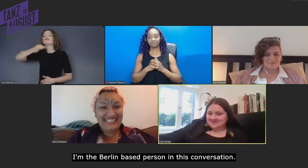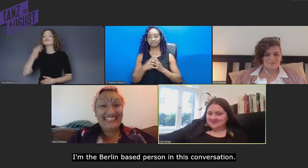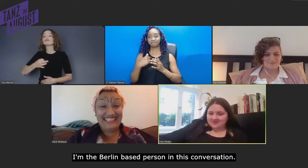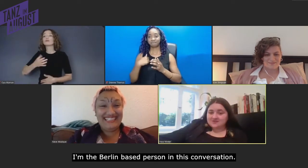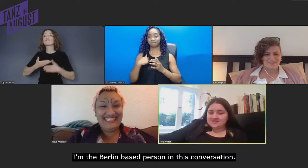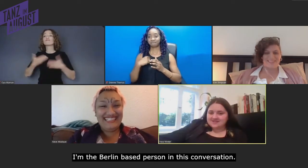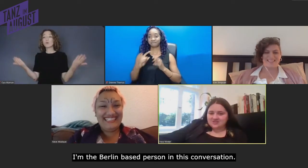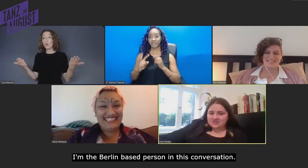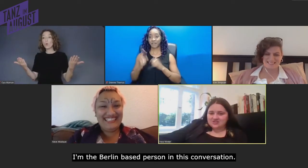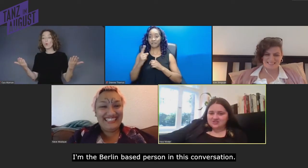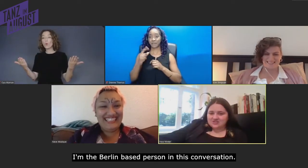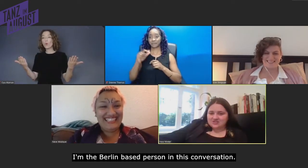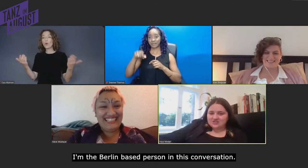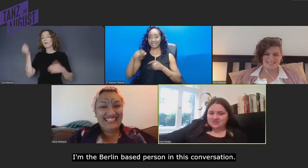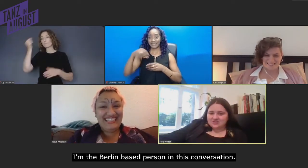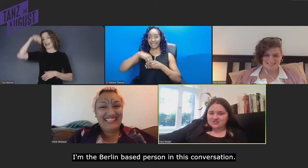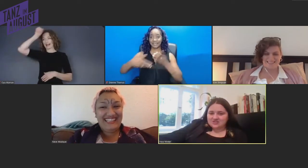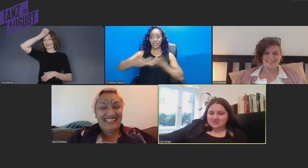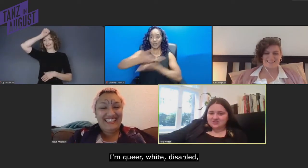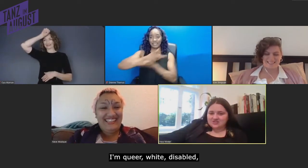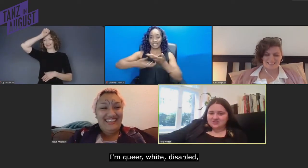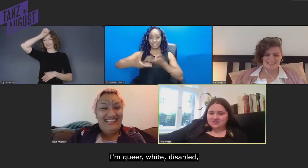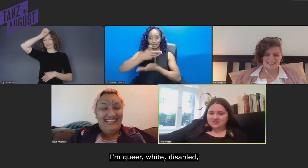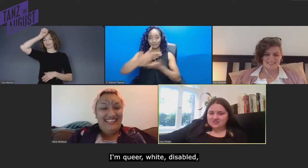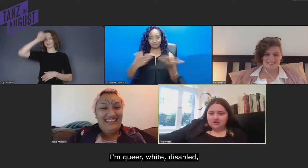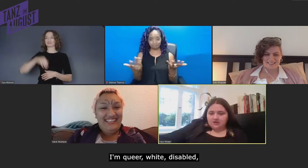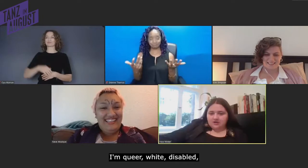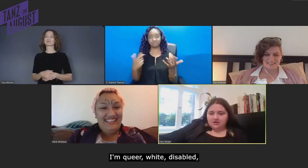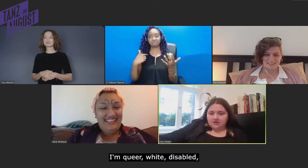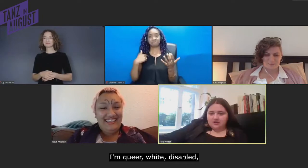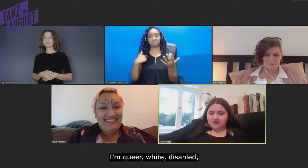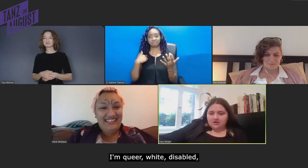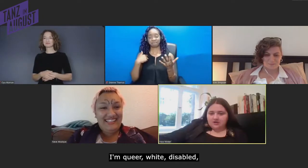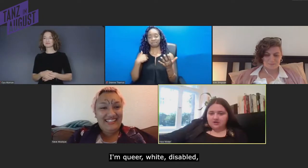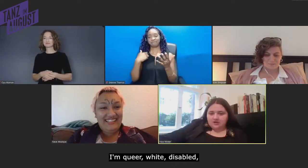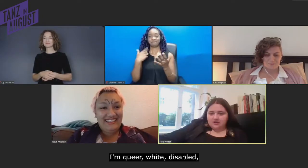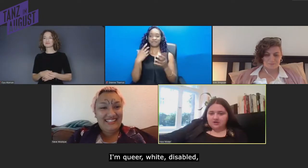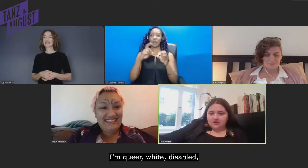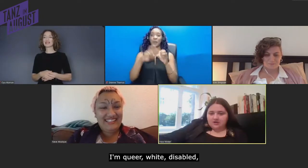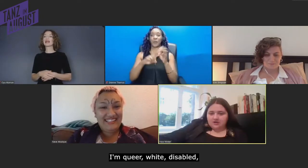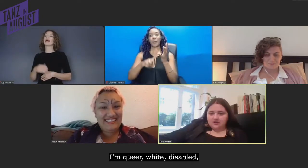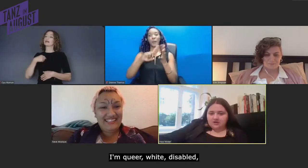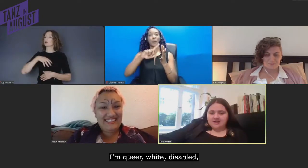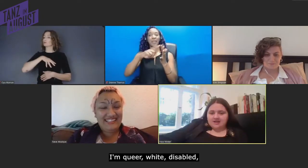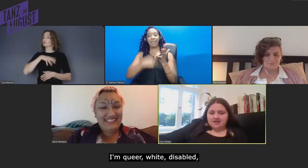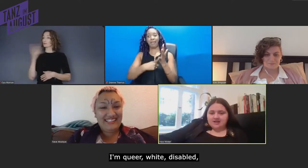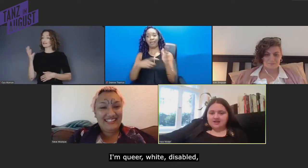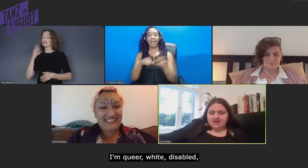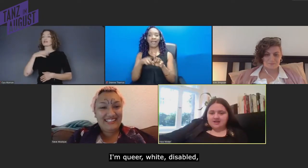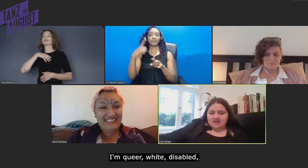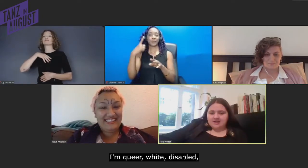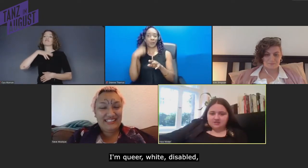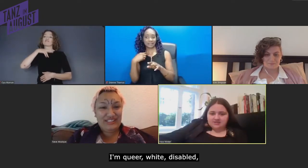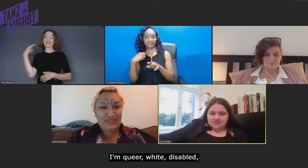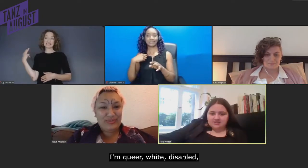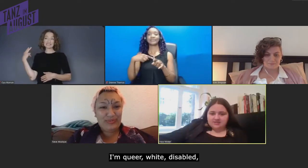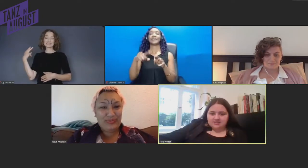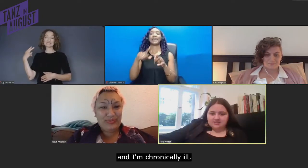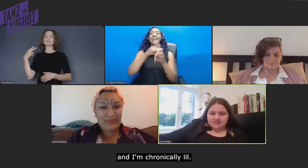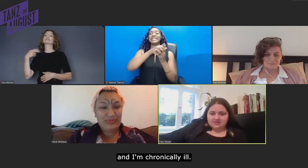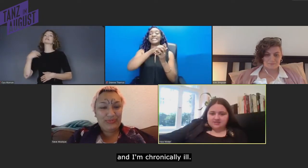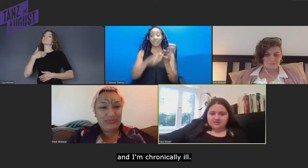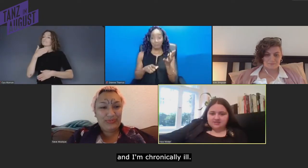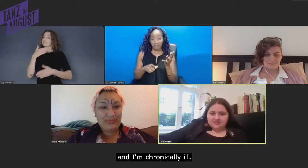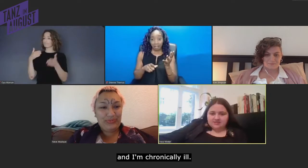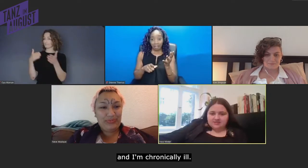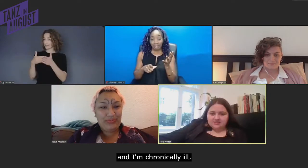in this conversation. I'm queer, I'm white, I'm disabled, and